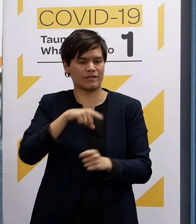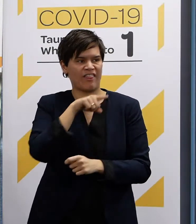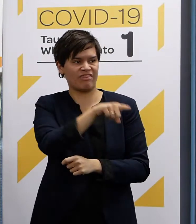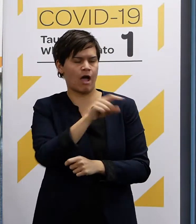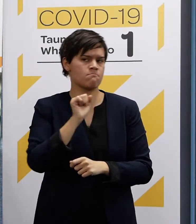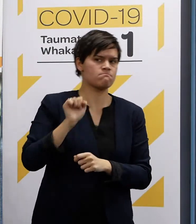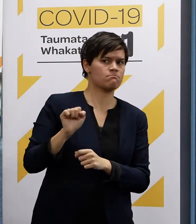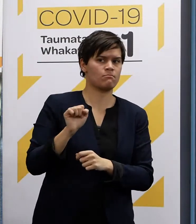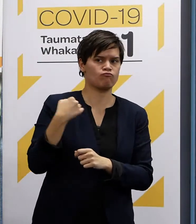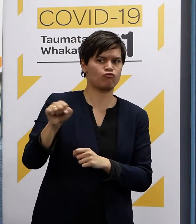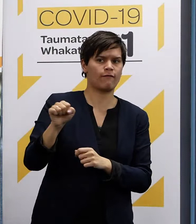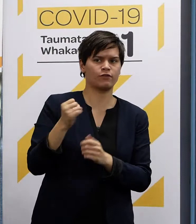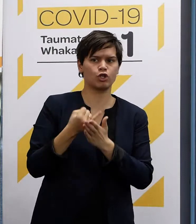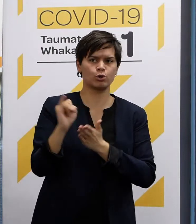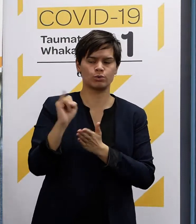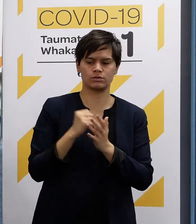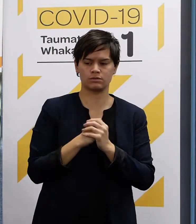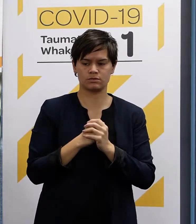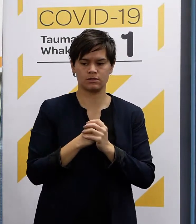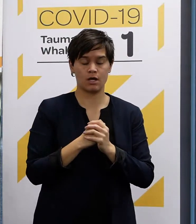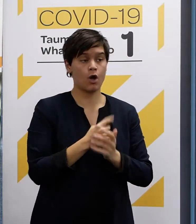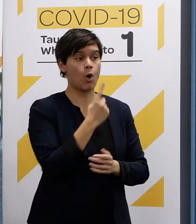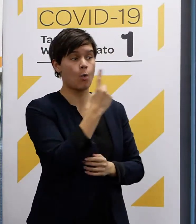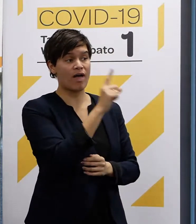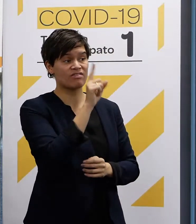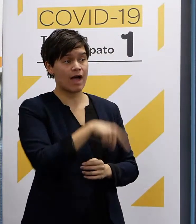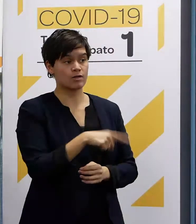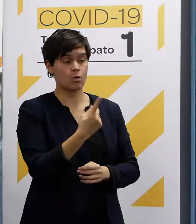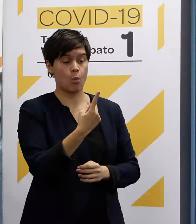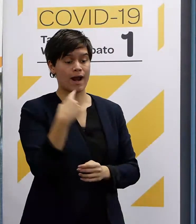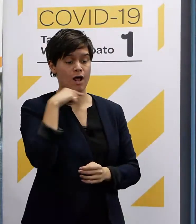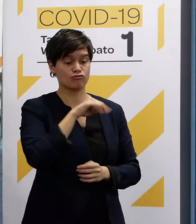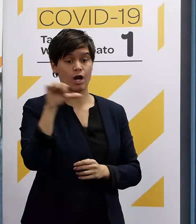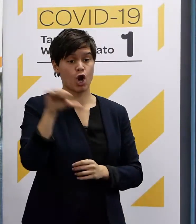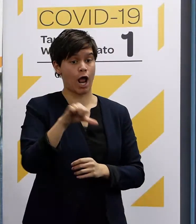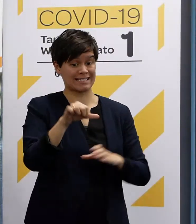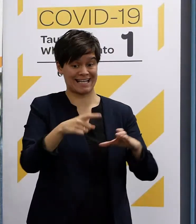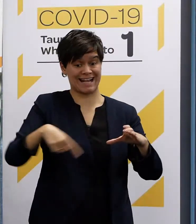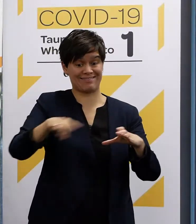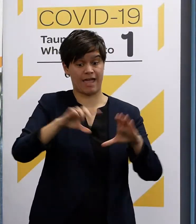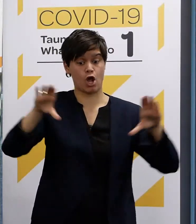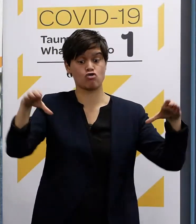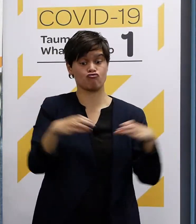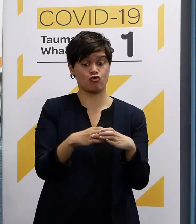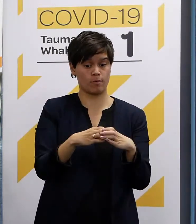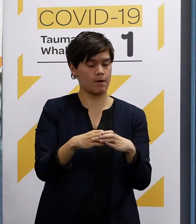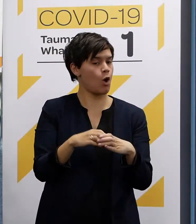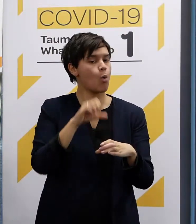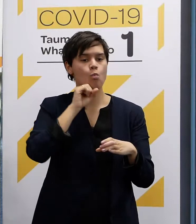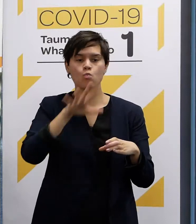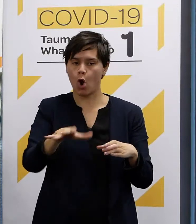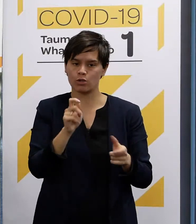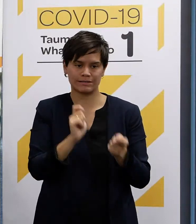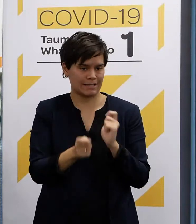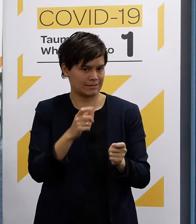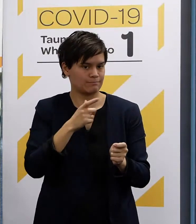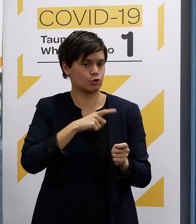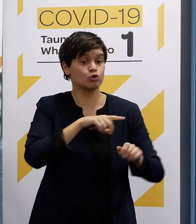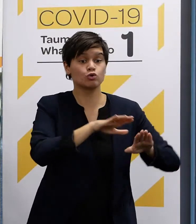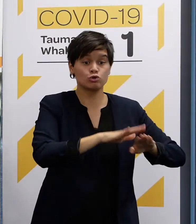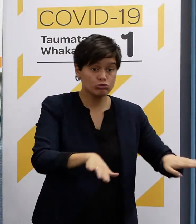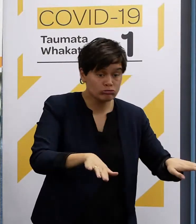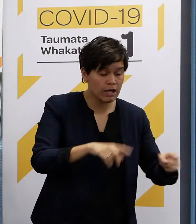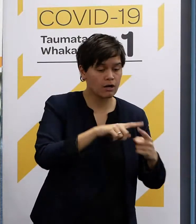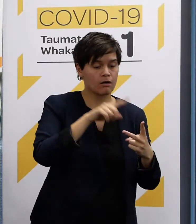number. That is the 1,119, which includes children, people who have gone offshore, ship's crew being repositioned, and some who